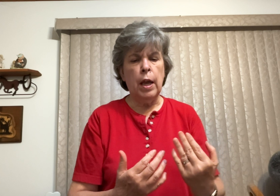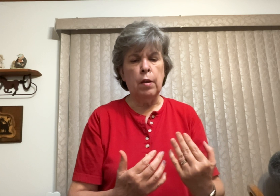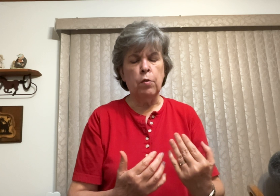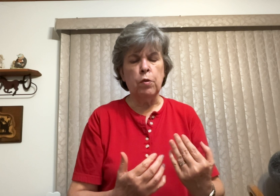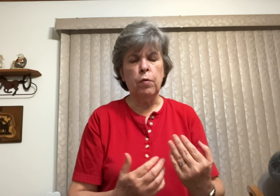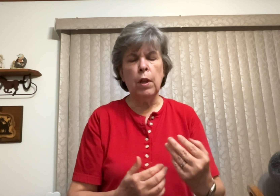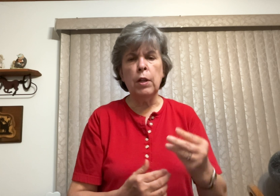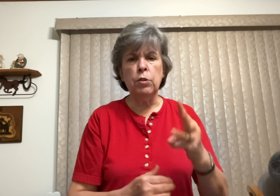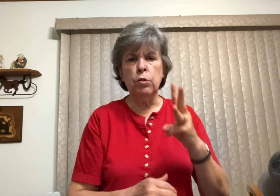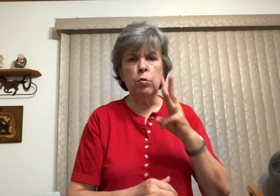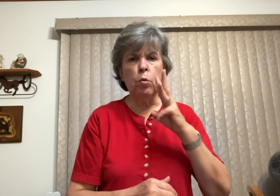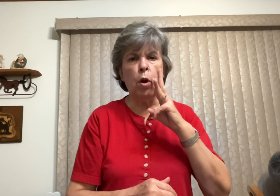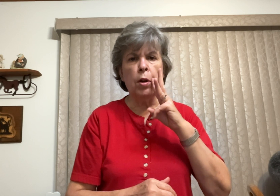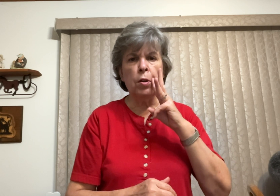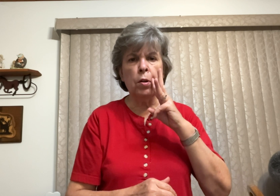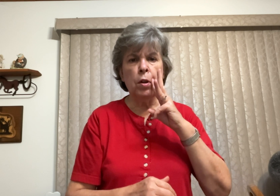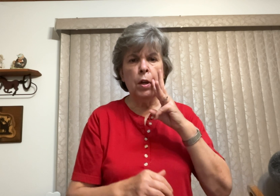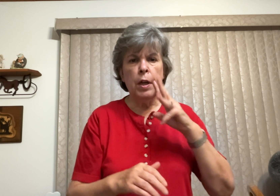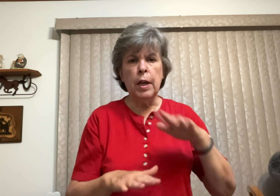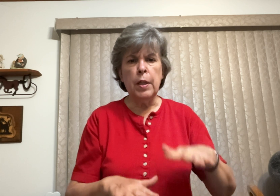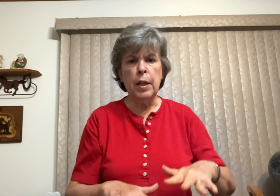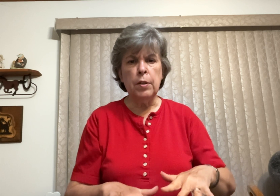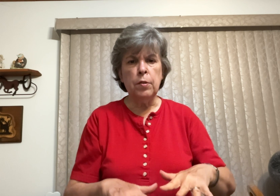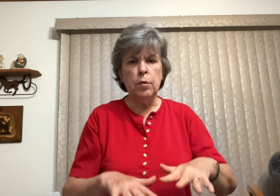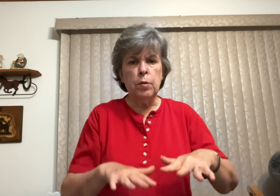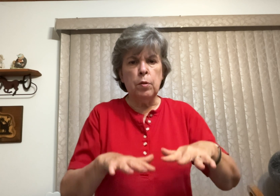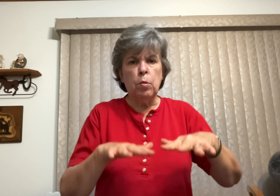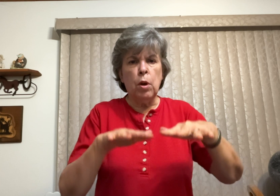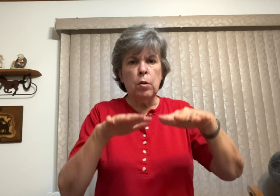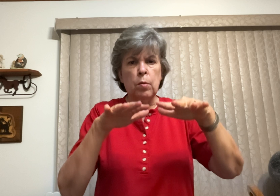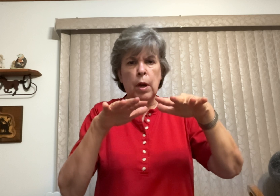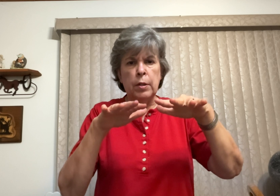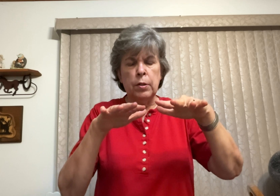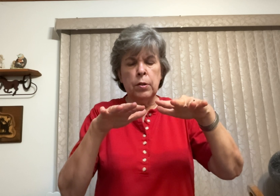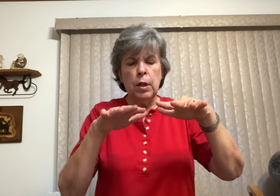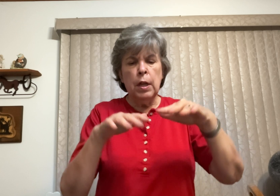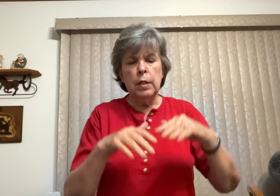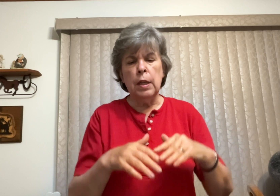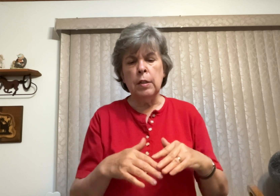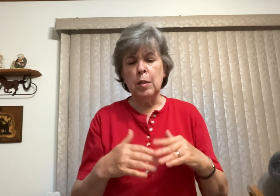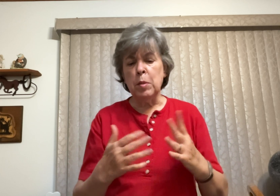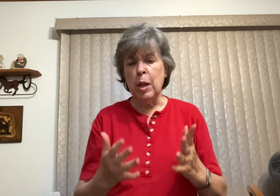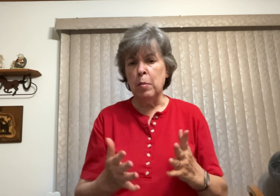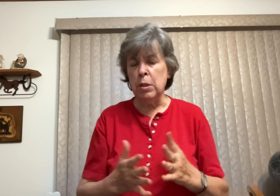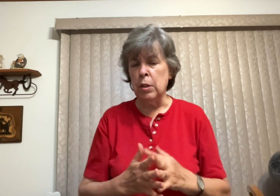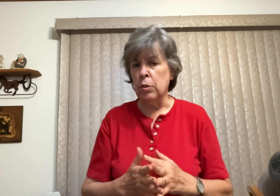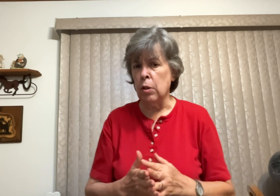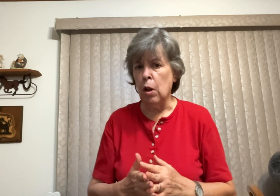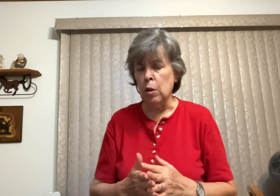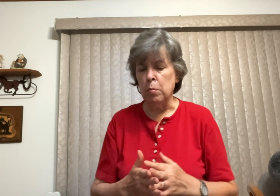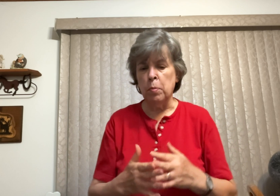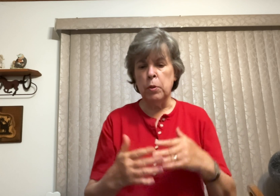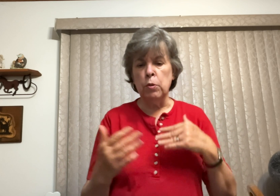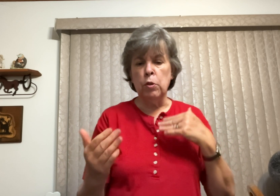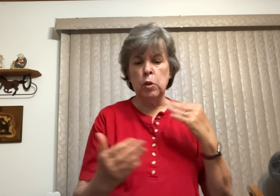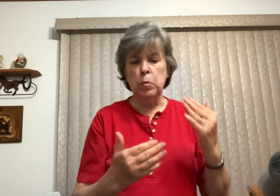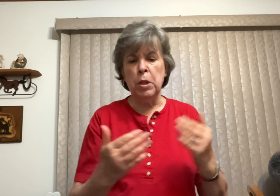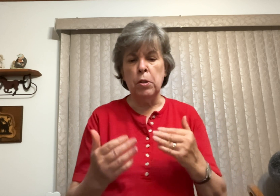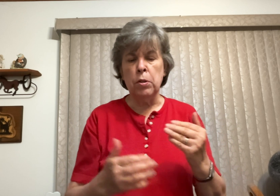And for flood, you do water, and then the water rises. Now, sometimes in a song, due to the speed of the